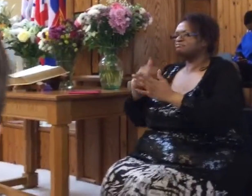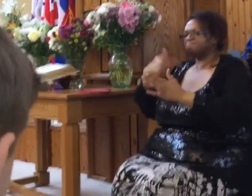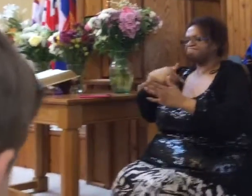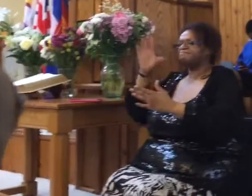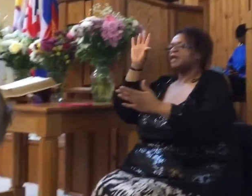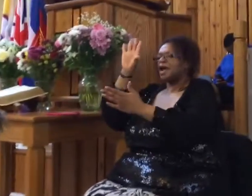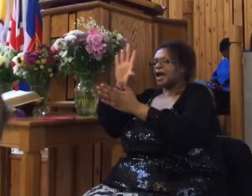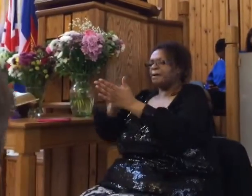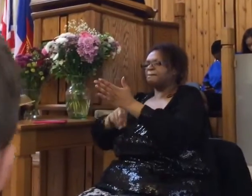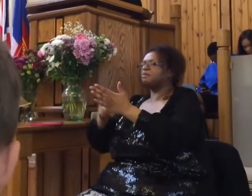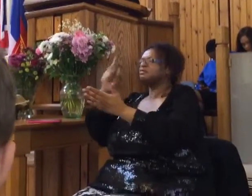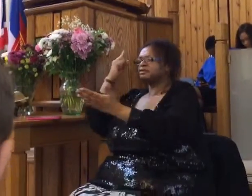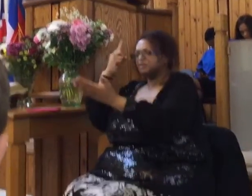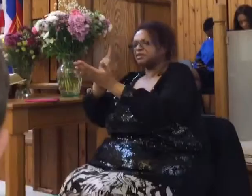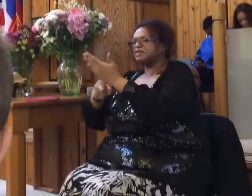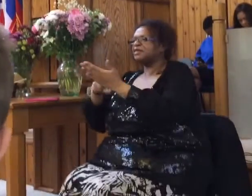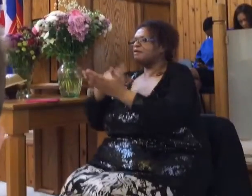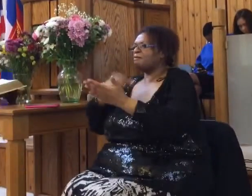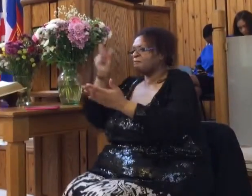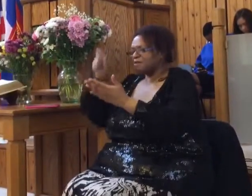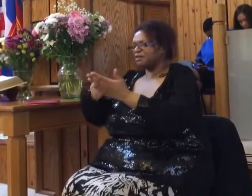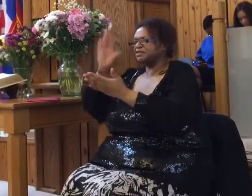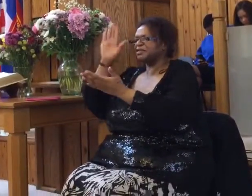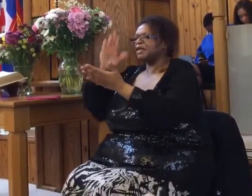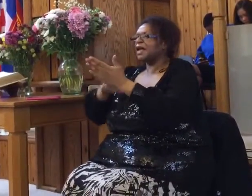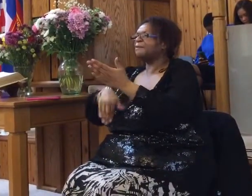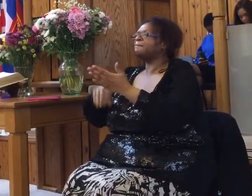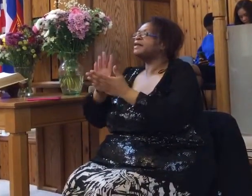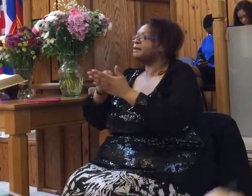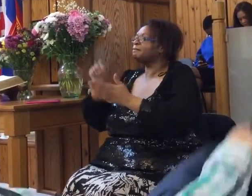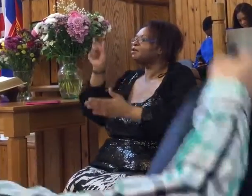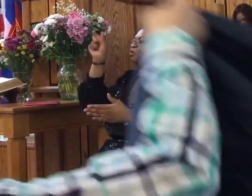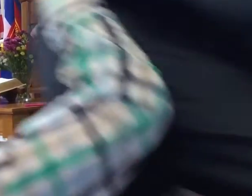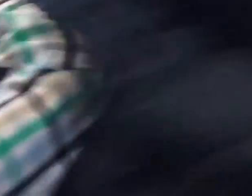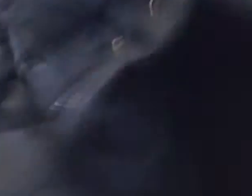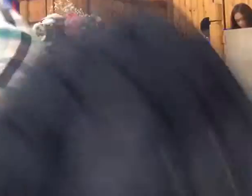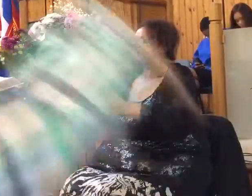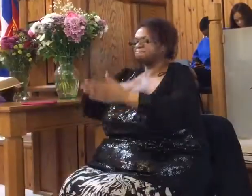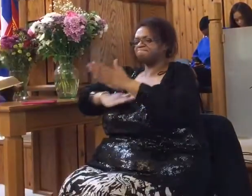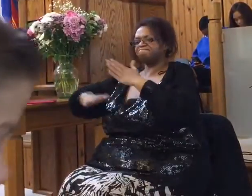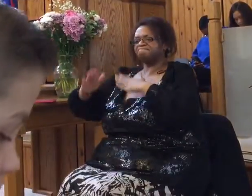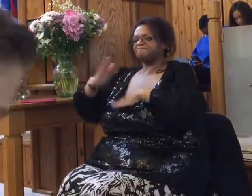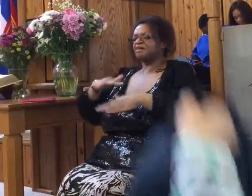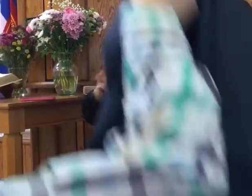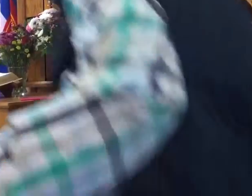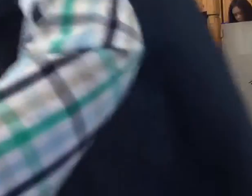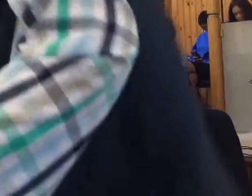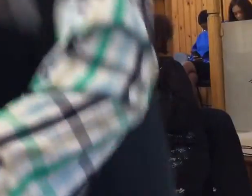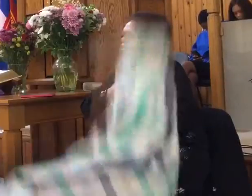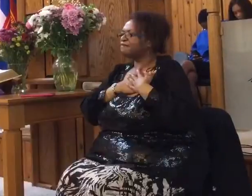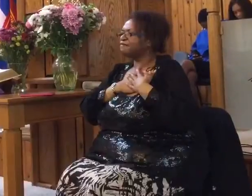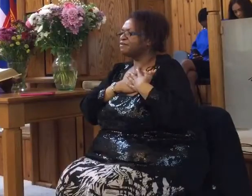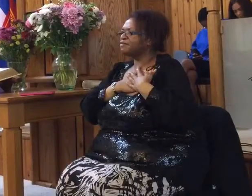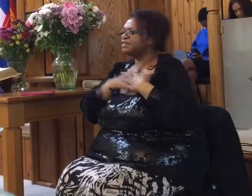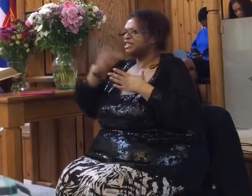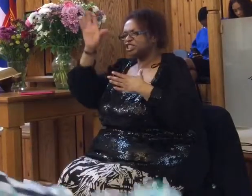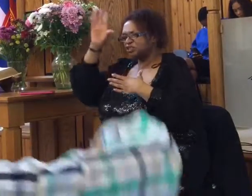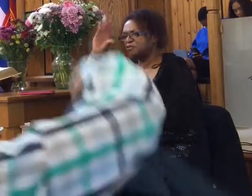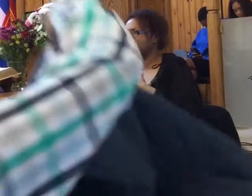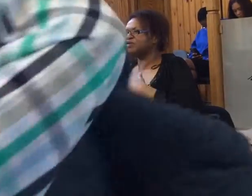example to the believers in word, in conduct, in love, in